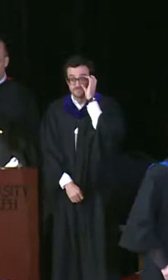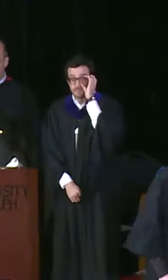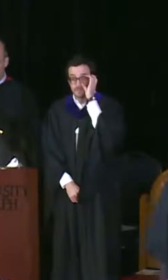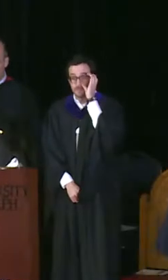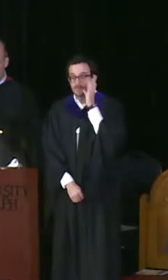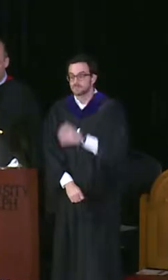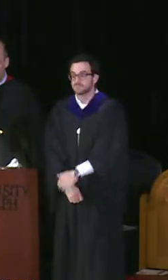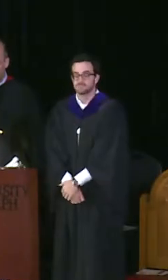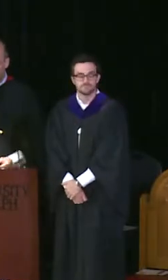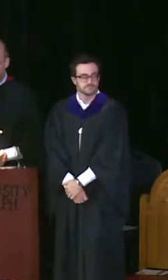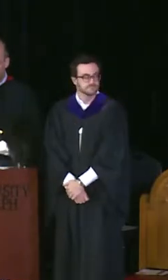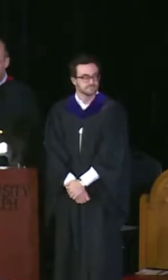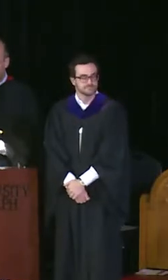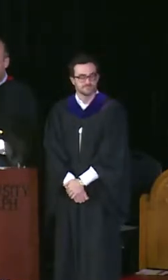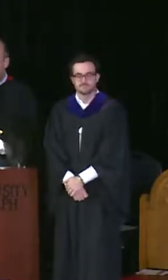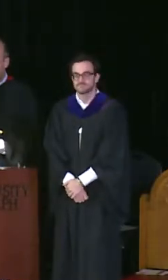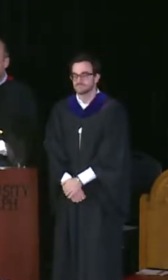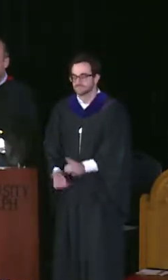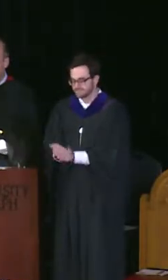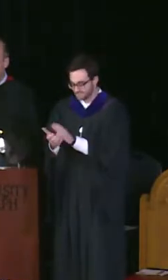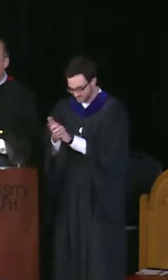Please join me in congratulating this class.